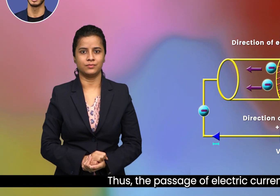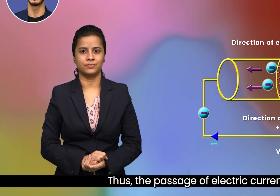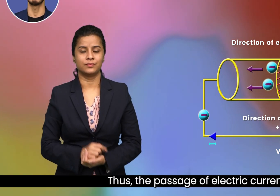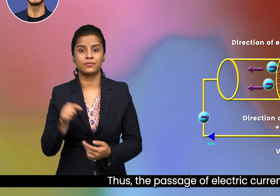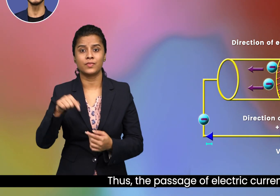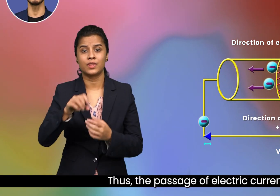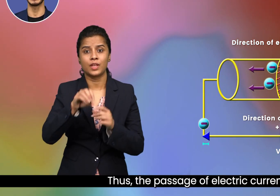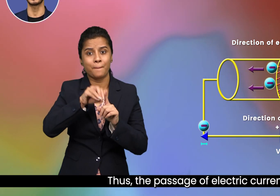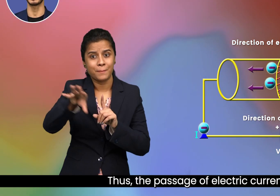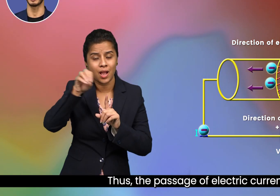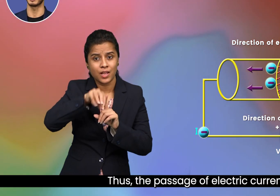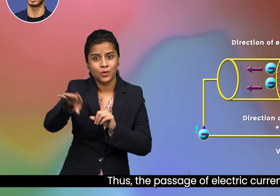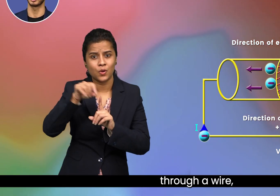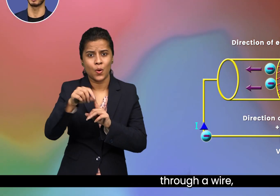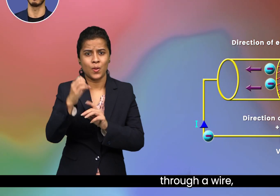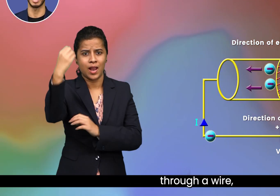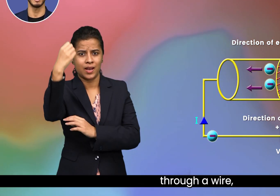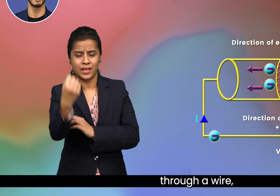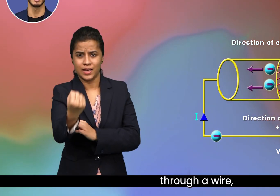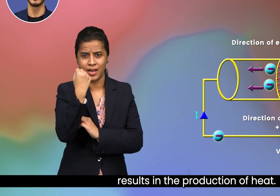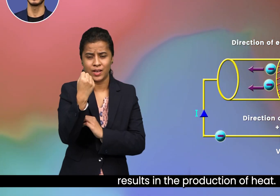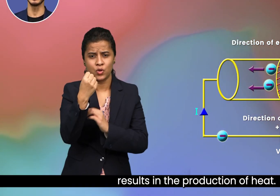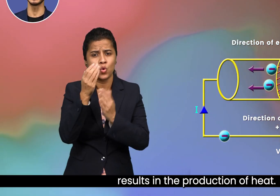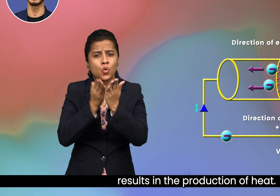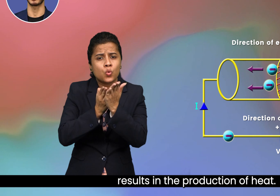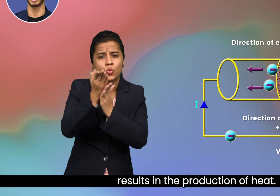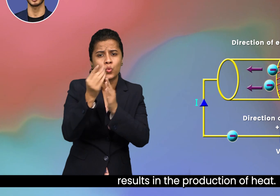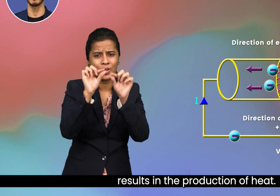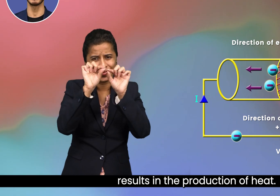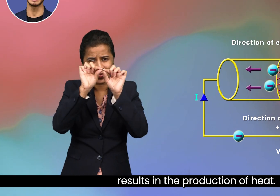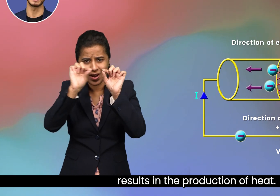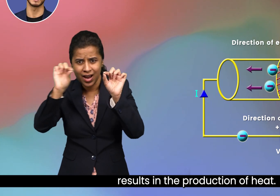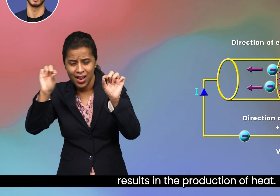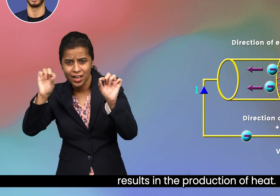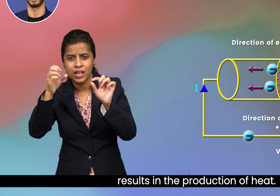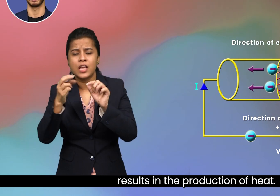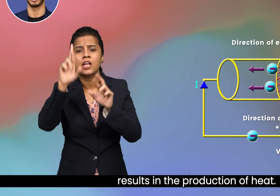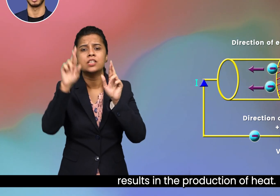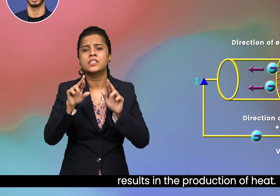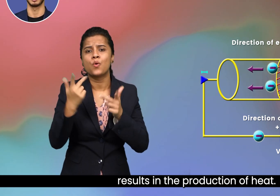Thus, the passage of electric current through a wire results in the production of heat.